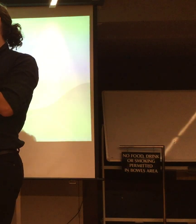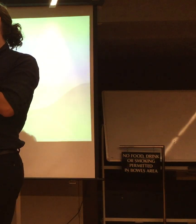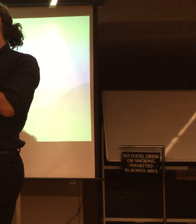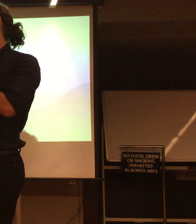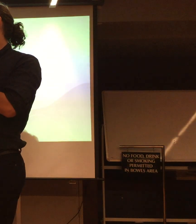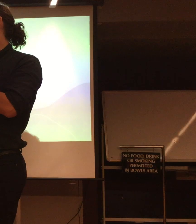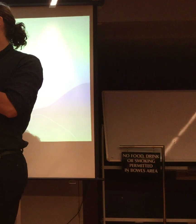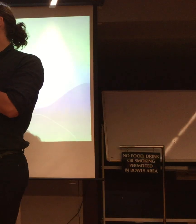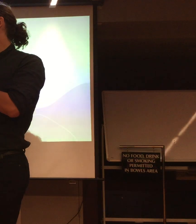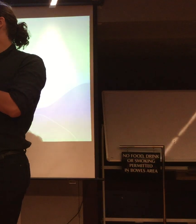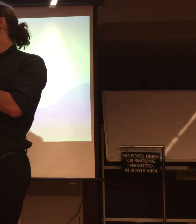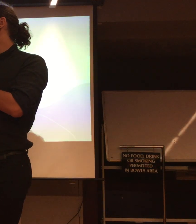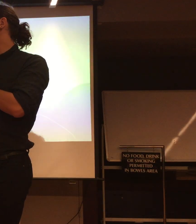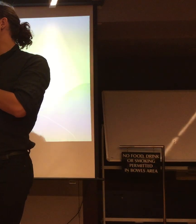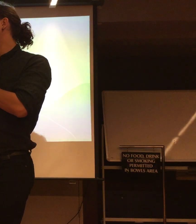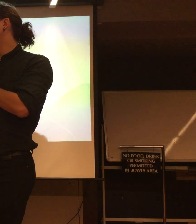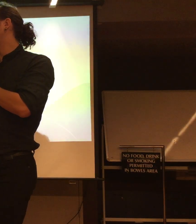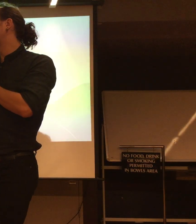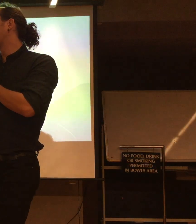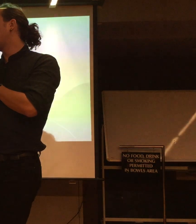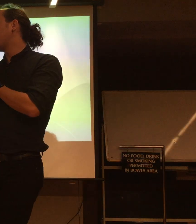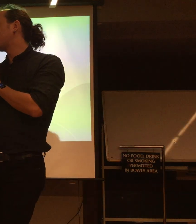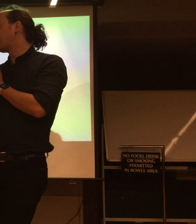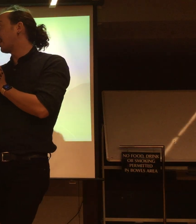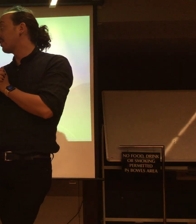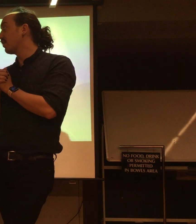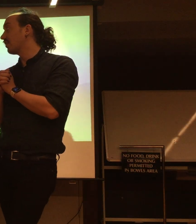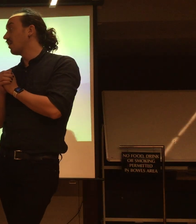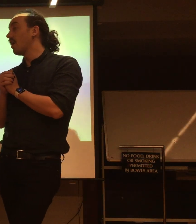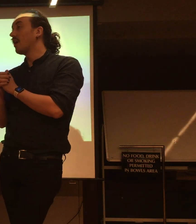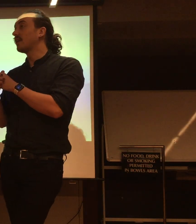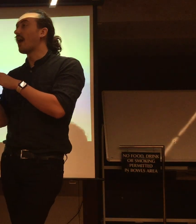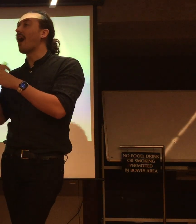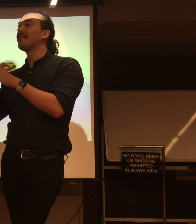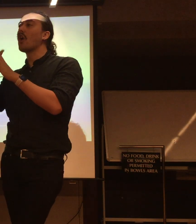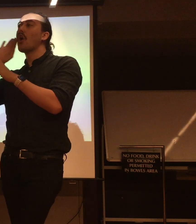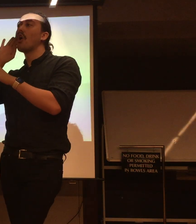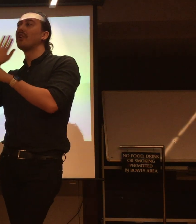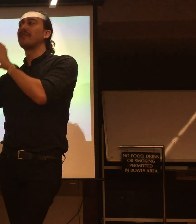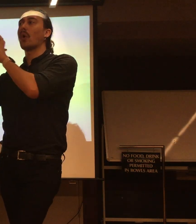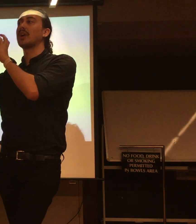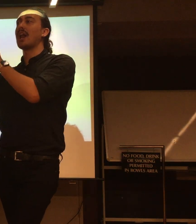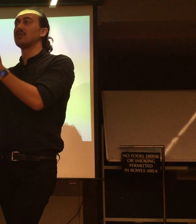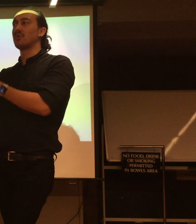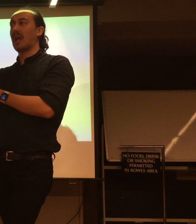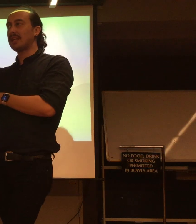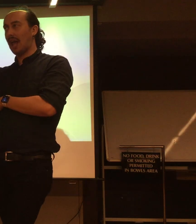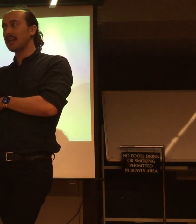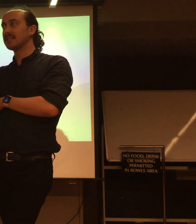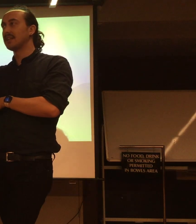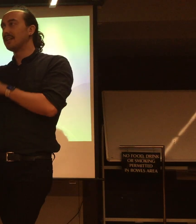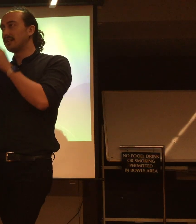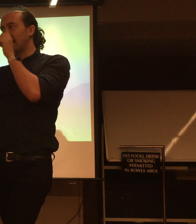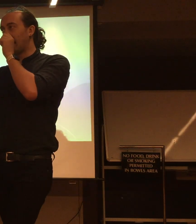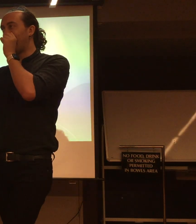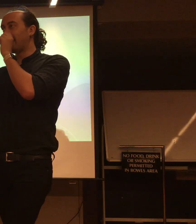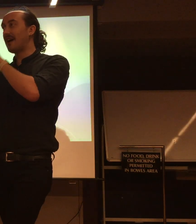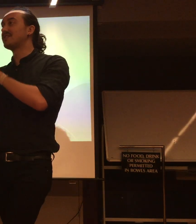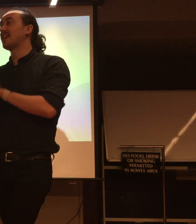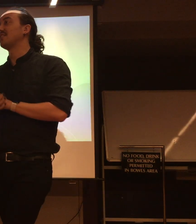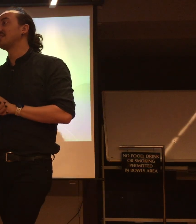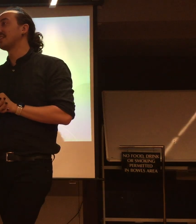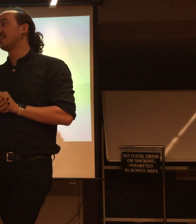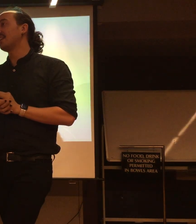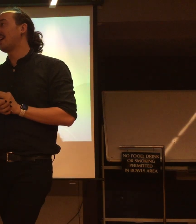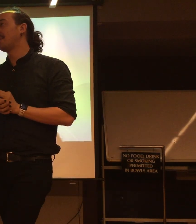Yeah, that sugar, is that okay? Have you ever heard of? Yeah. I've heard of coconut sugar. Yeah. So, Yeah,